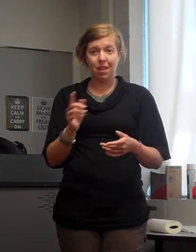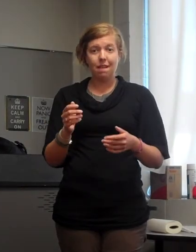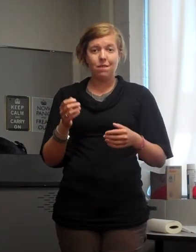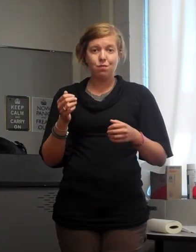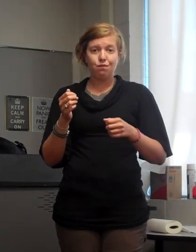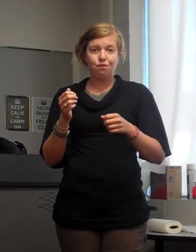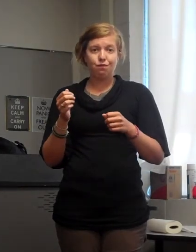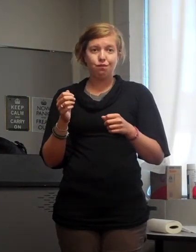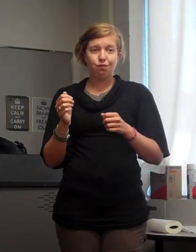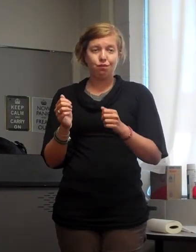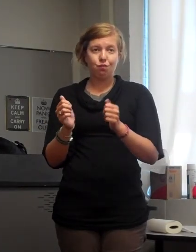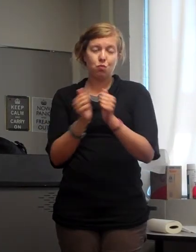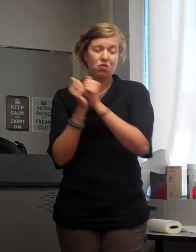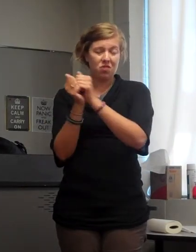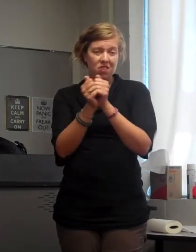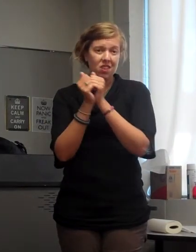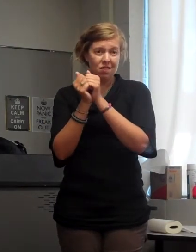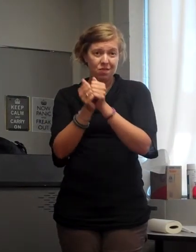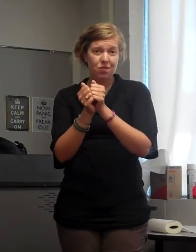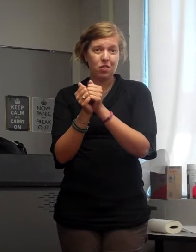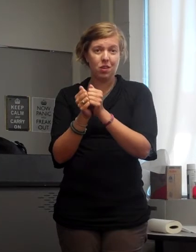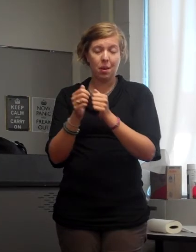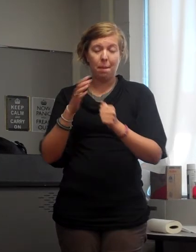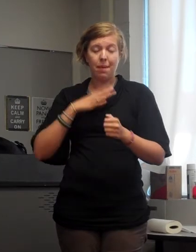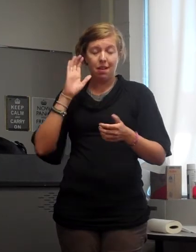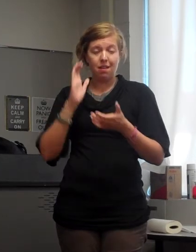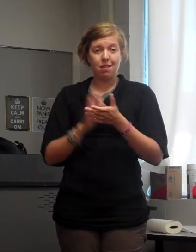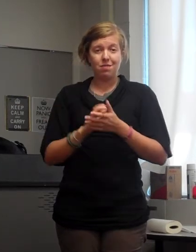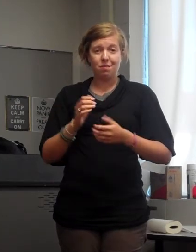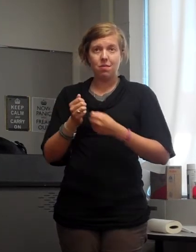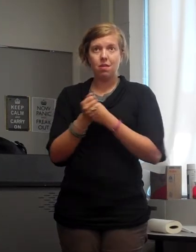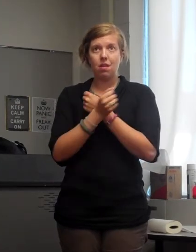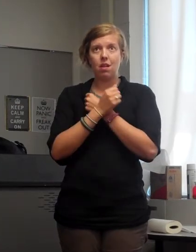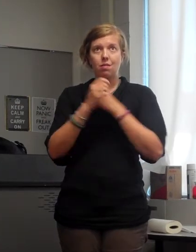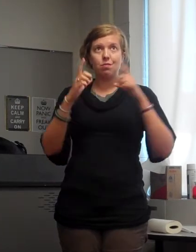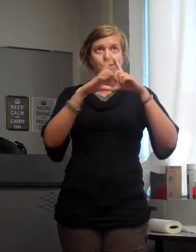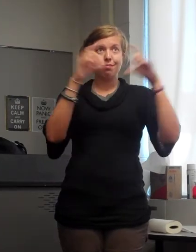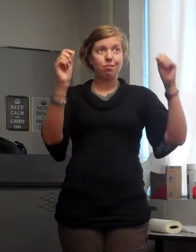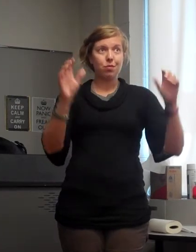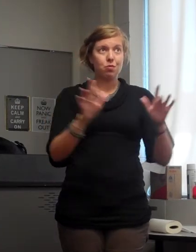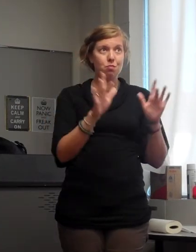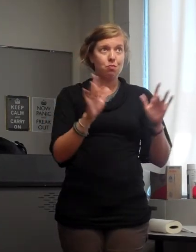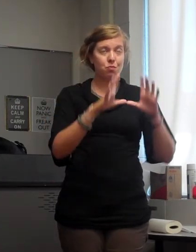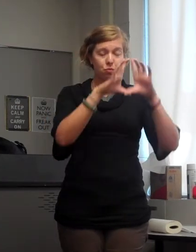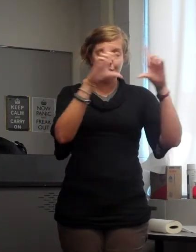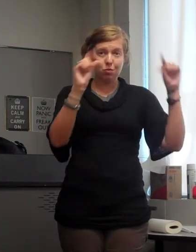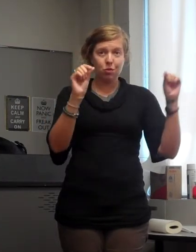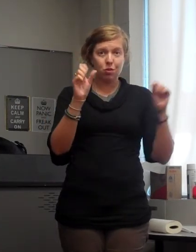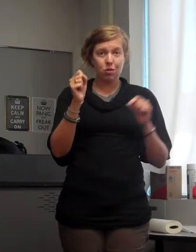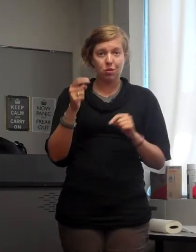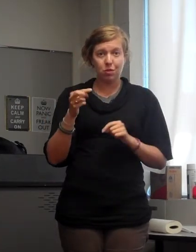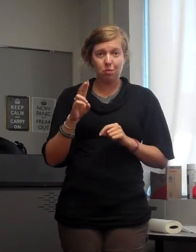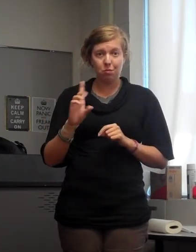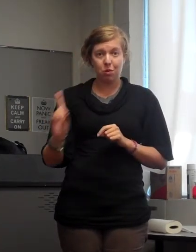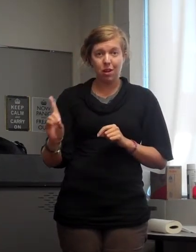loves spreadsheets. He loves to do all that spreadsheets. So that's his job. He does all the spreadsheets. Then I do all paying of the bills. And then